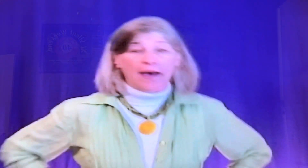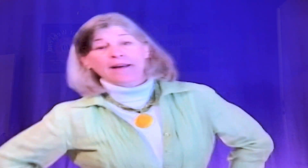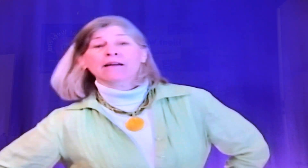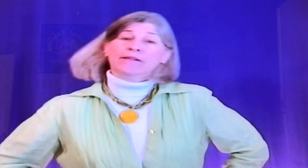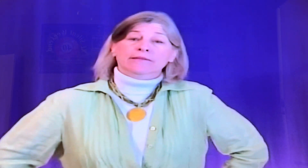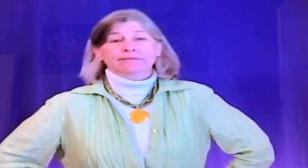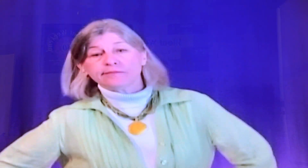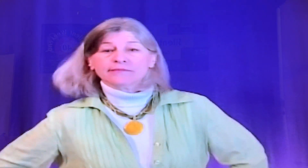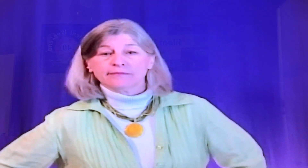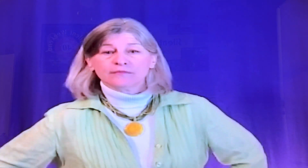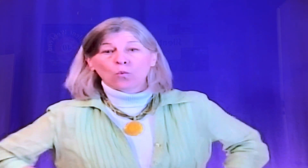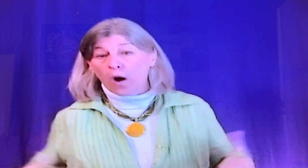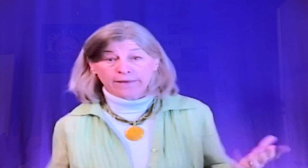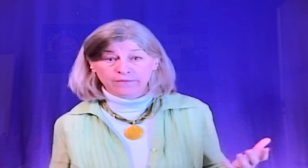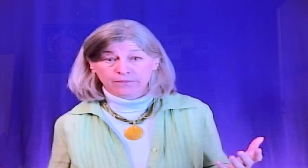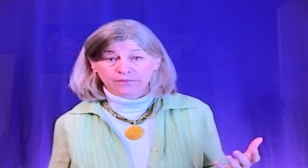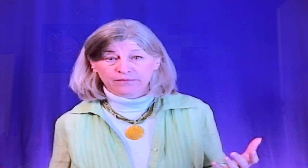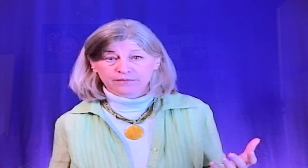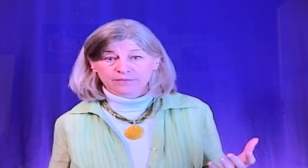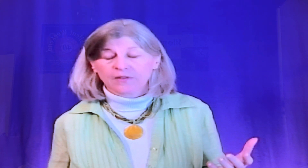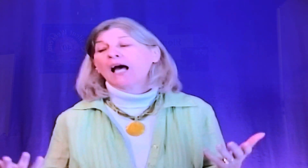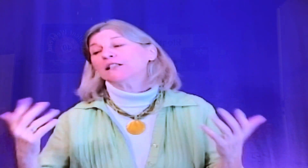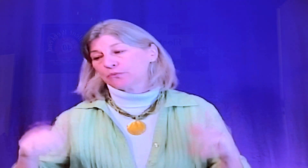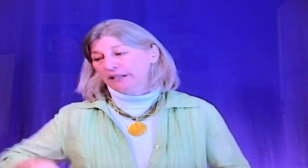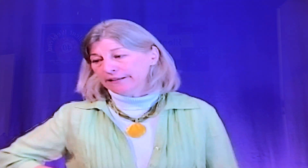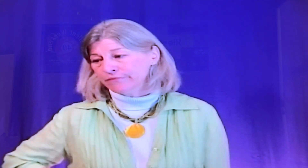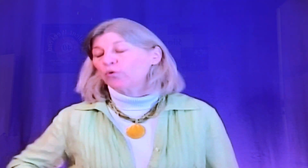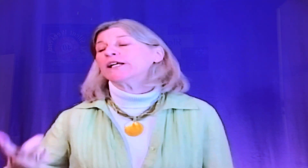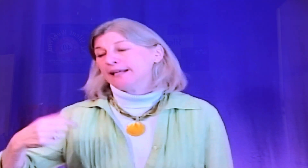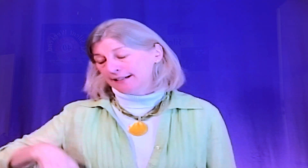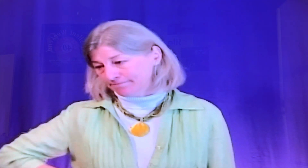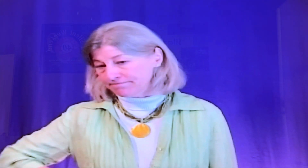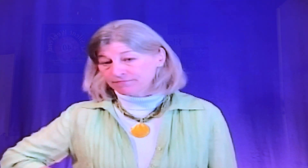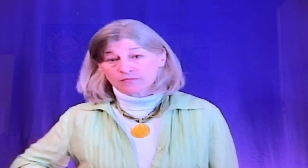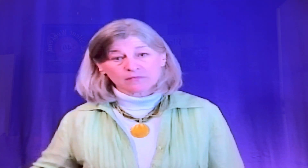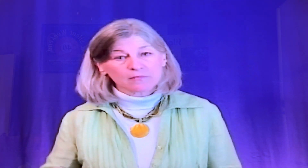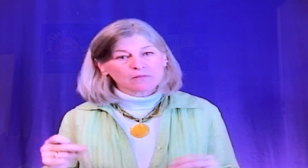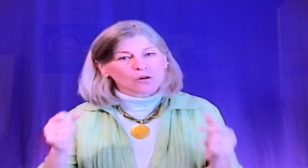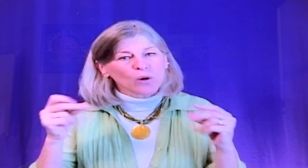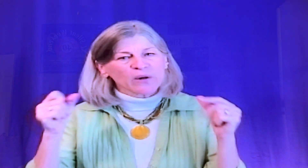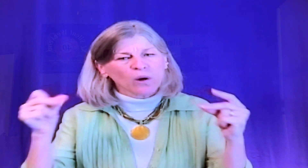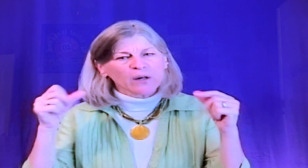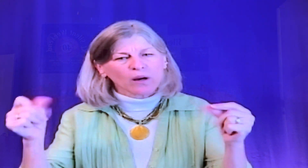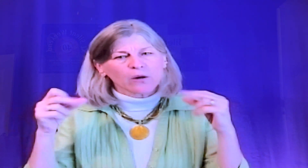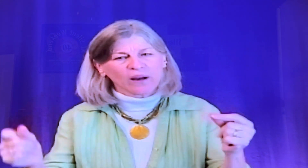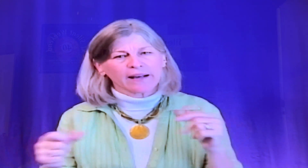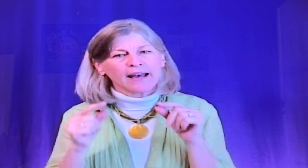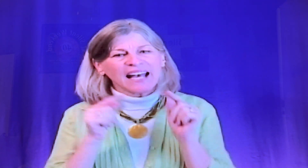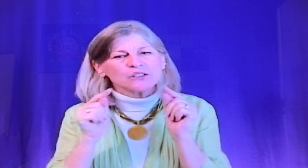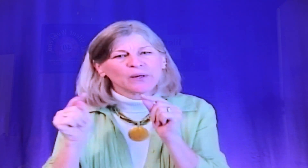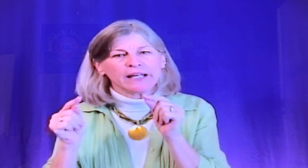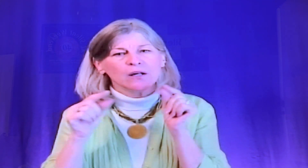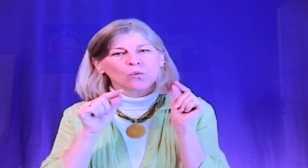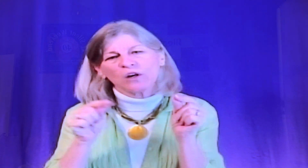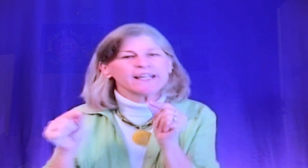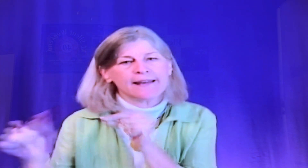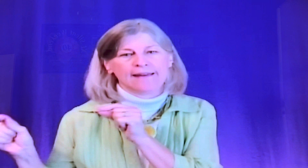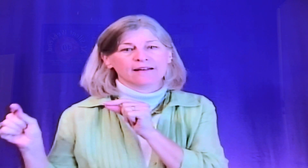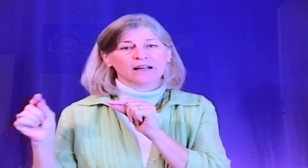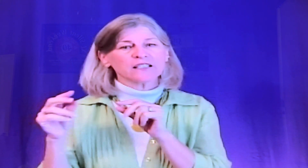say, what? Hey sweetie, what do you need? Quick, quick, quick, quick. Hey sweetie, what do you need? It's